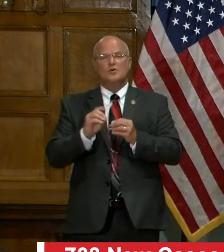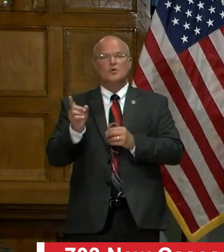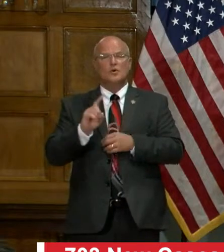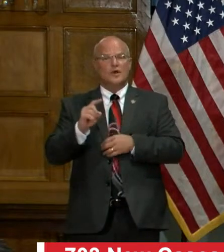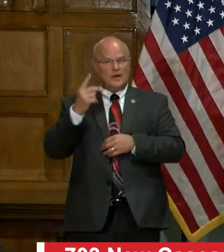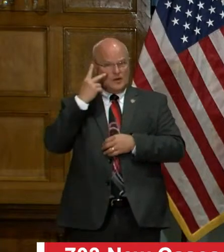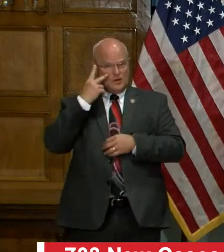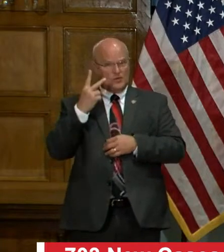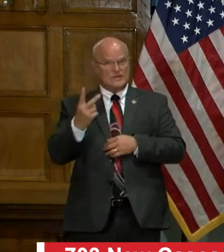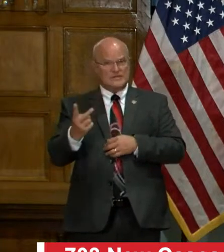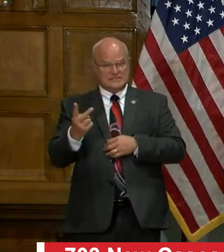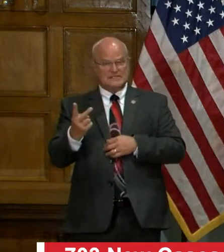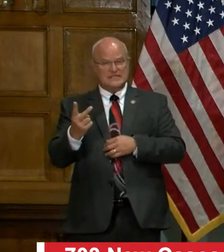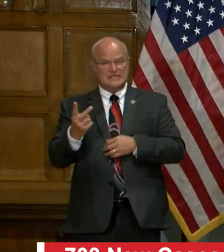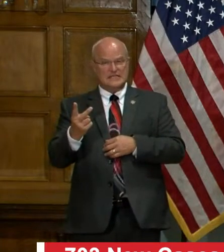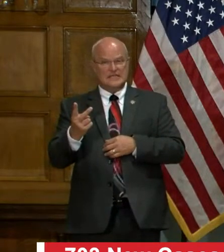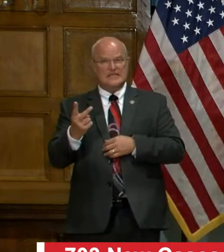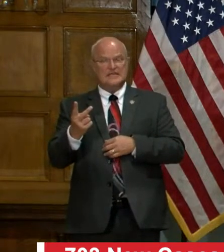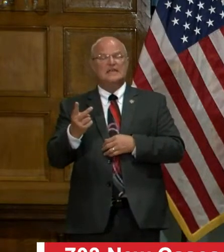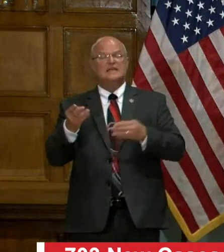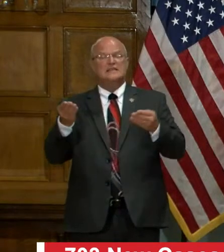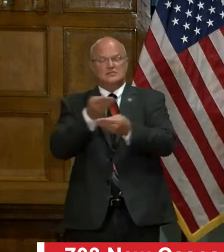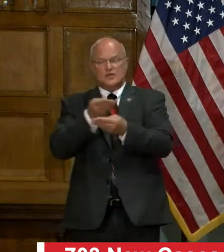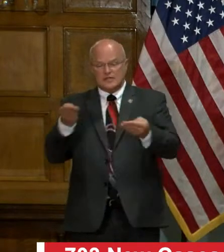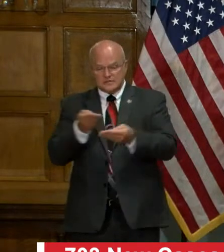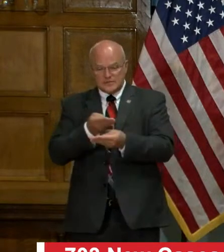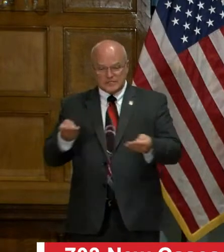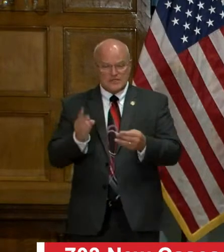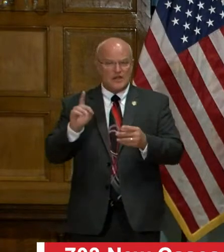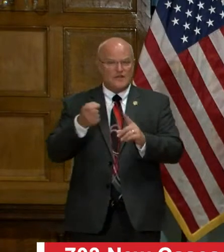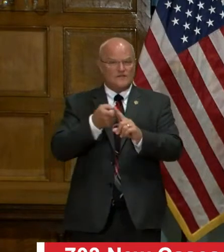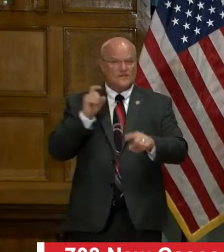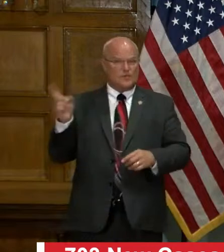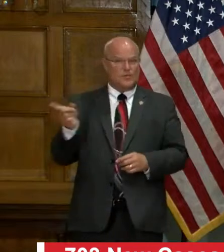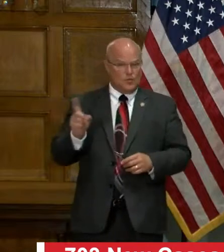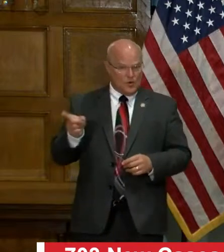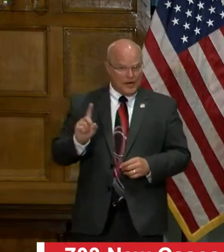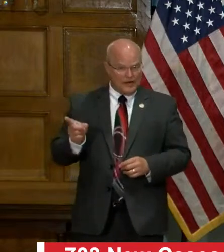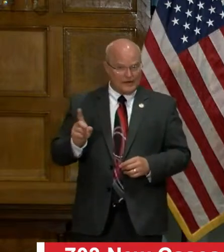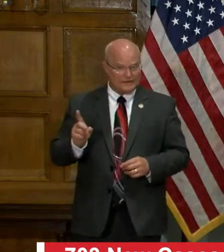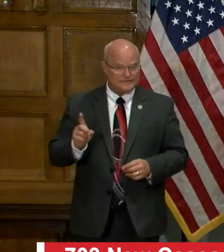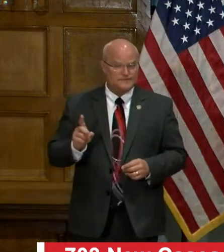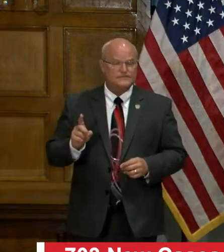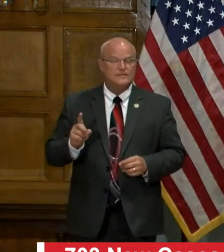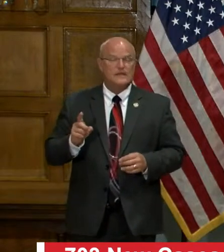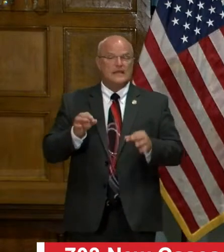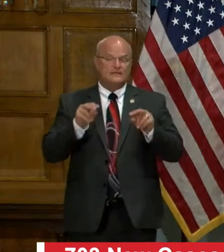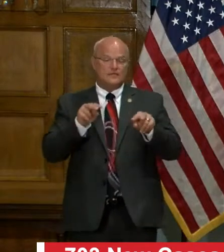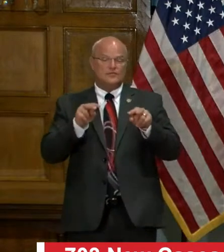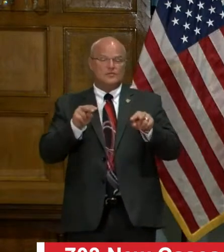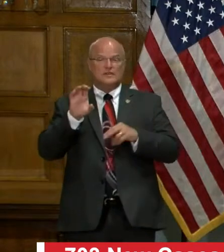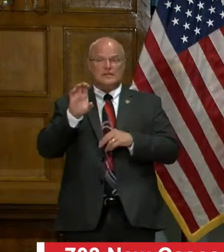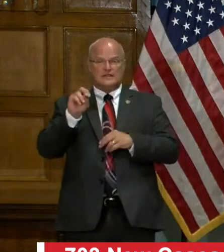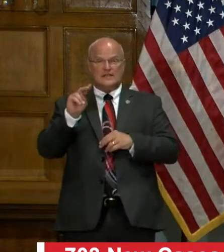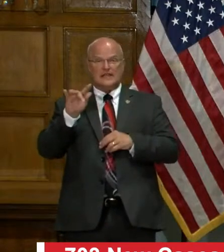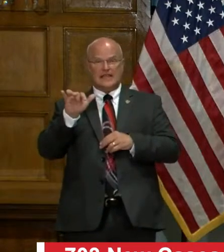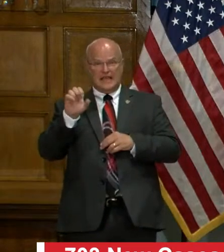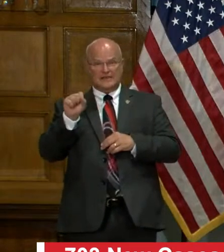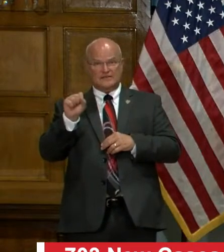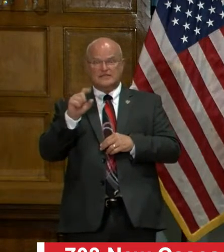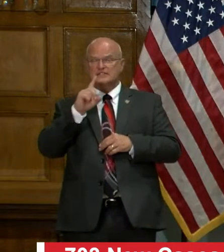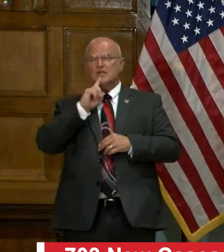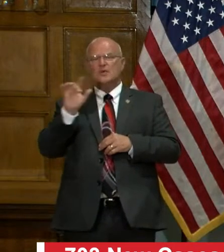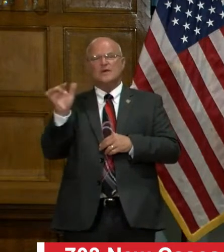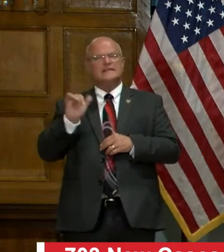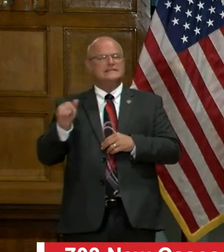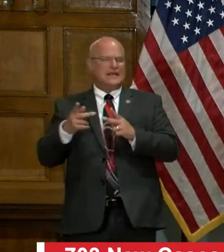we see the transmission and where these cases are coming from, which if you look at the counties, it's really the